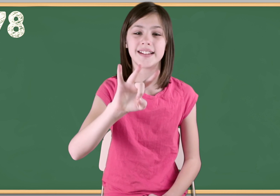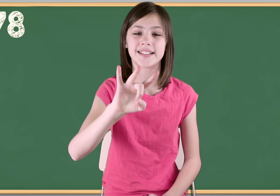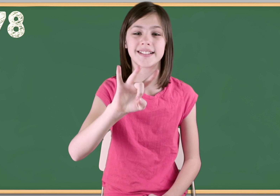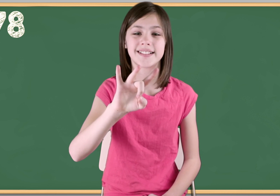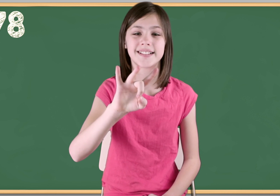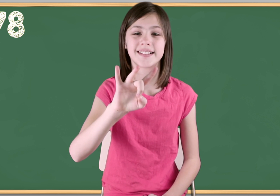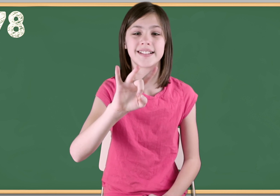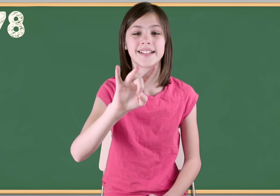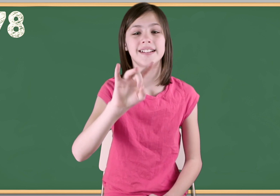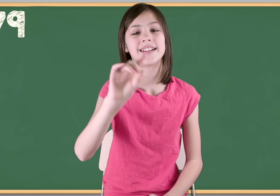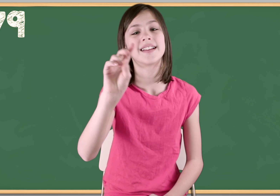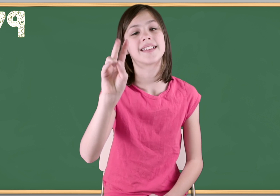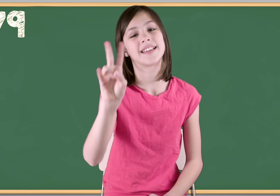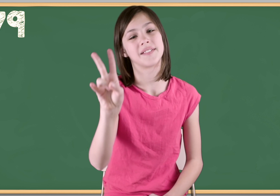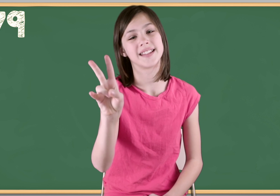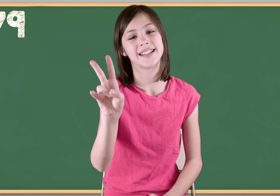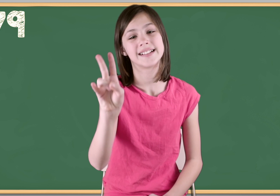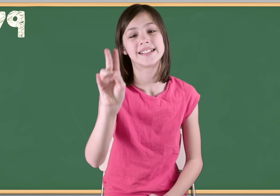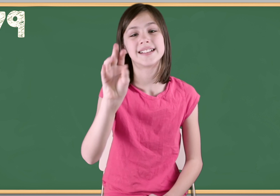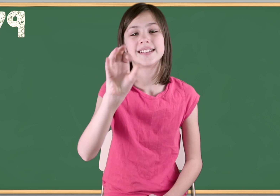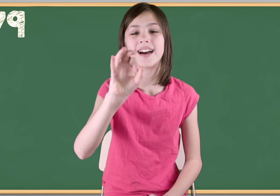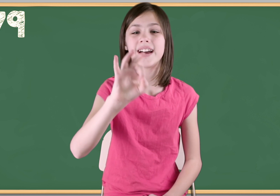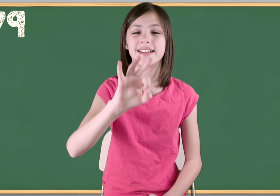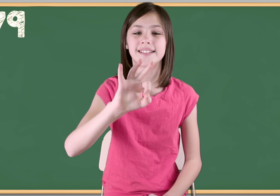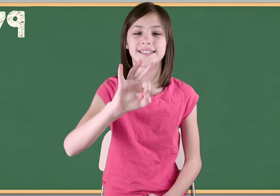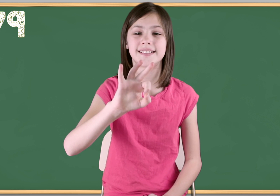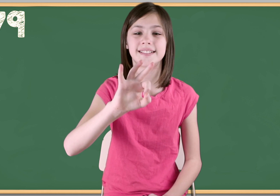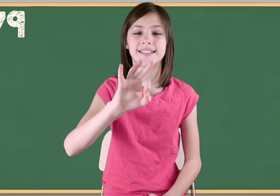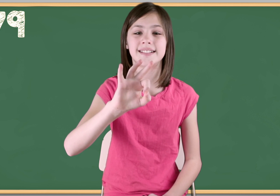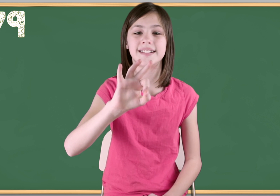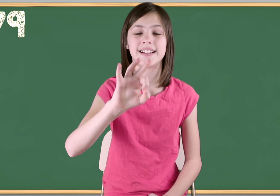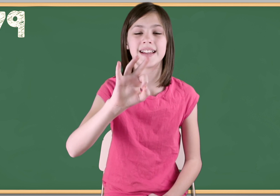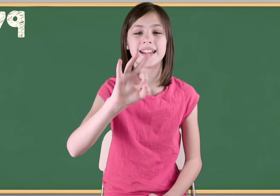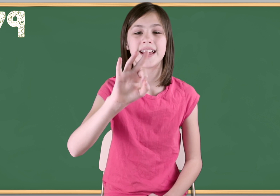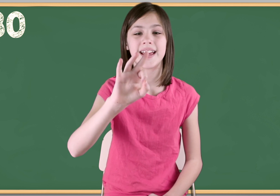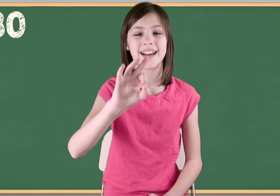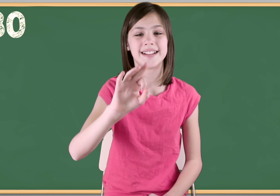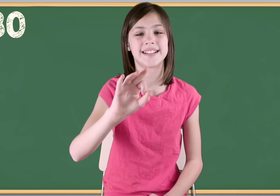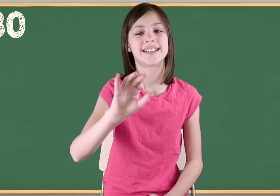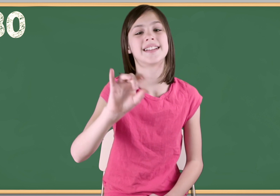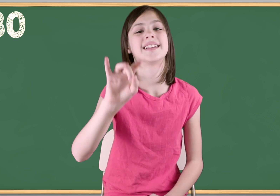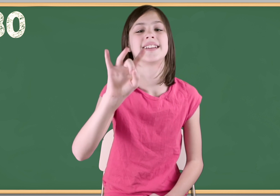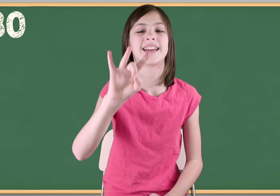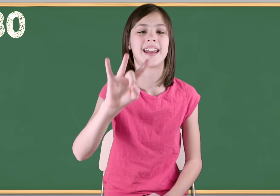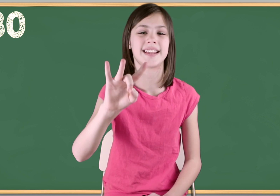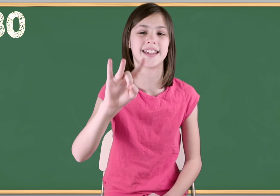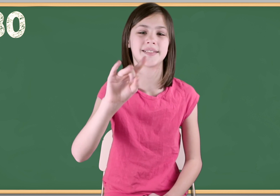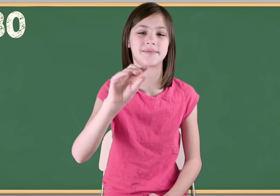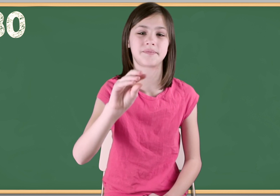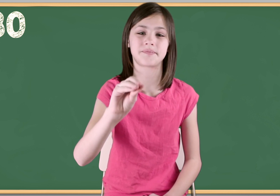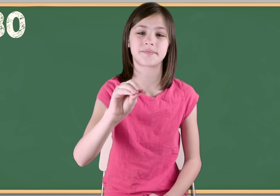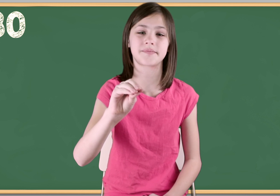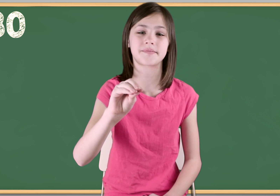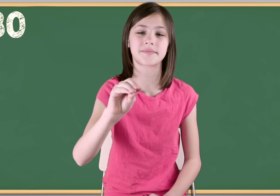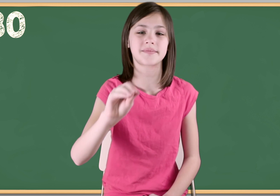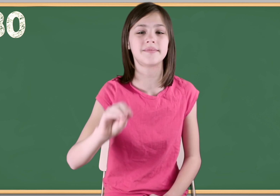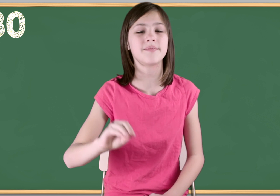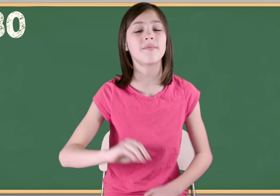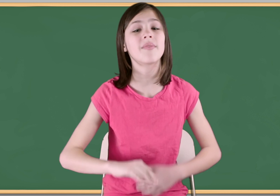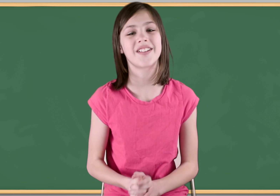78, 79, and 80.